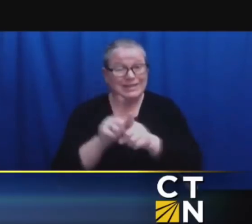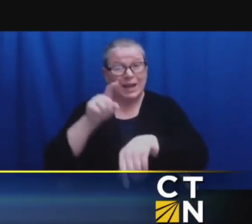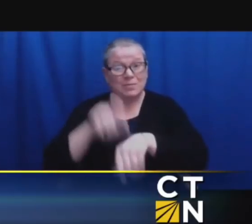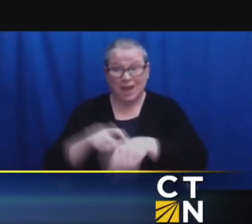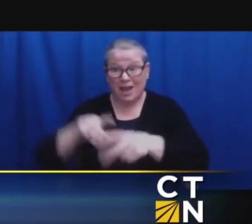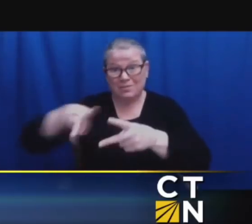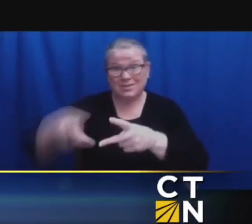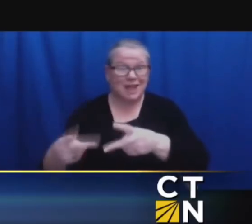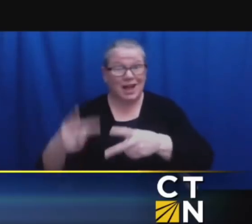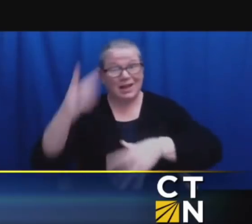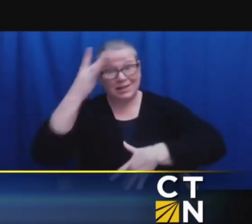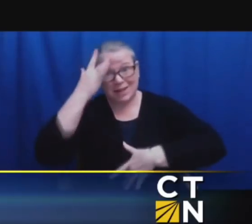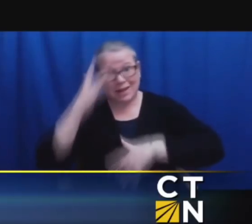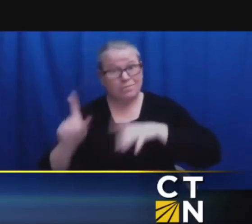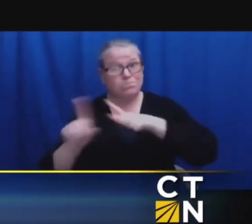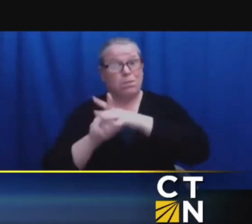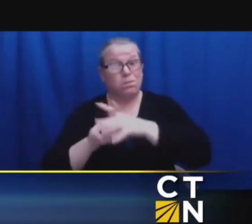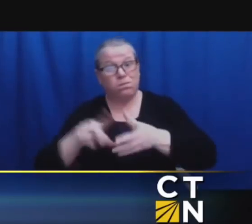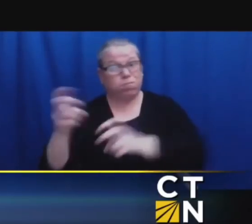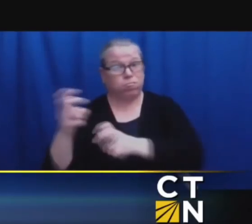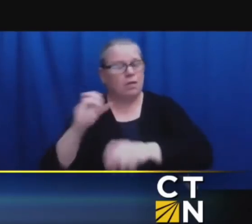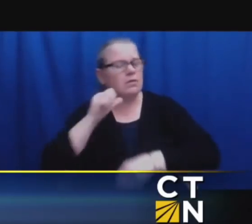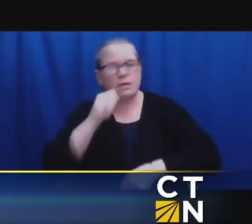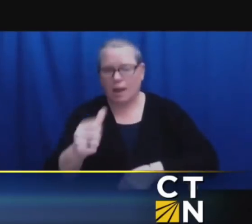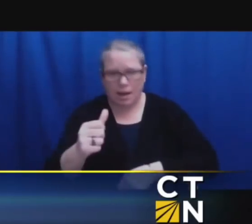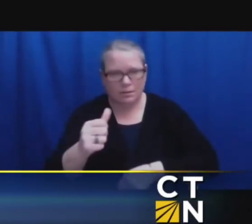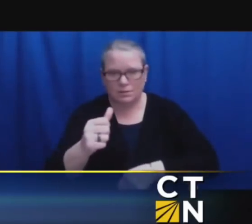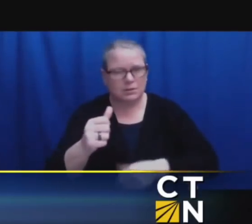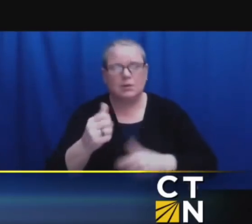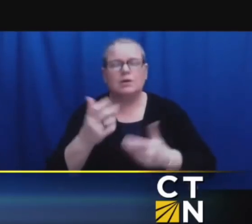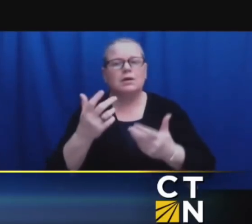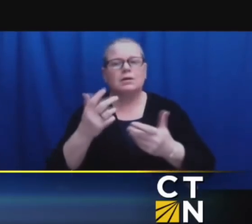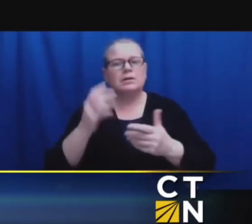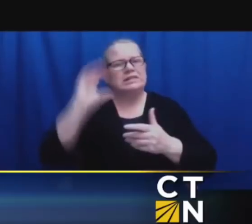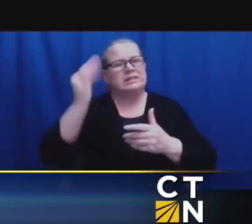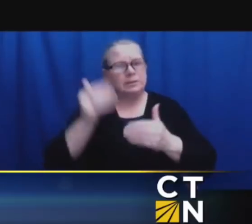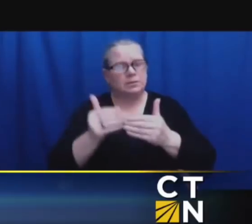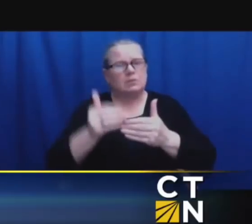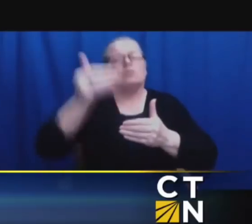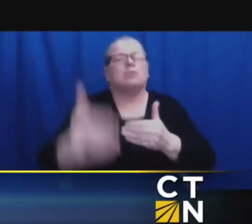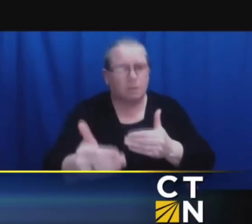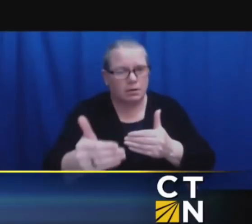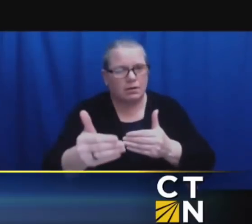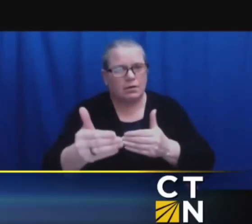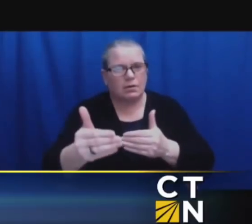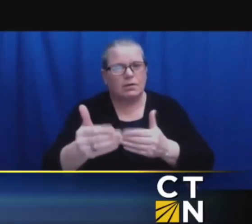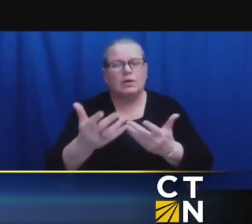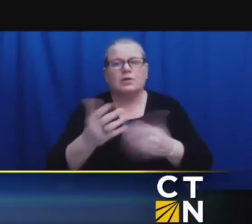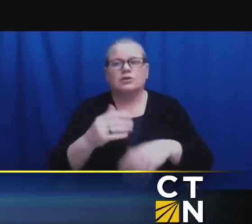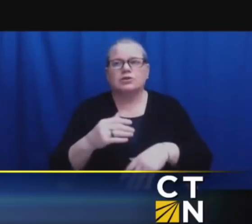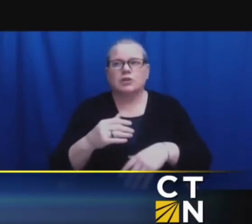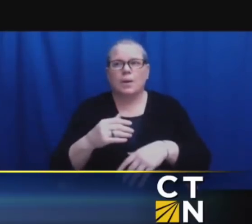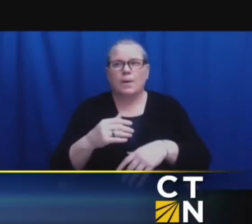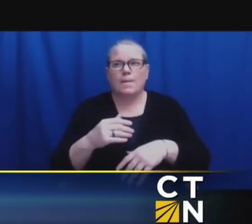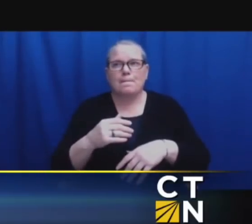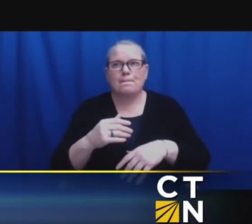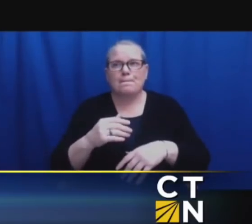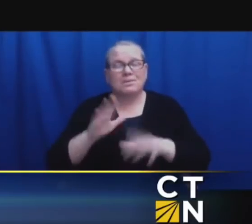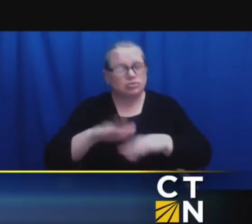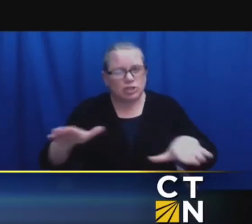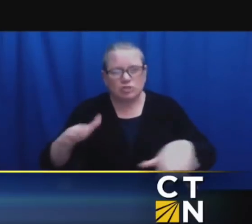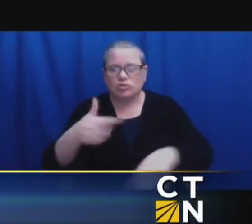We haven't been immunizing or vaccinating many children, so I think it's too soon to